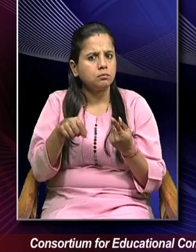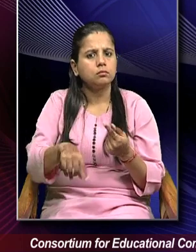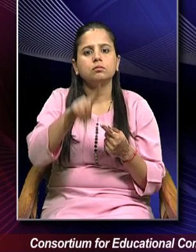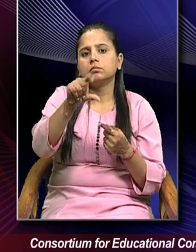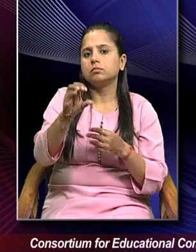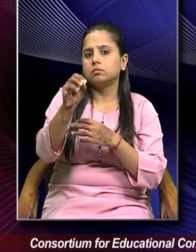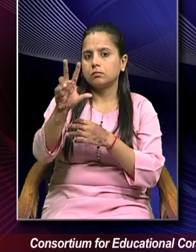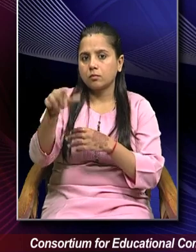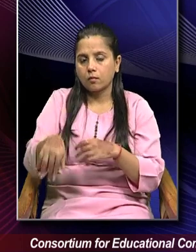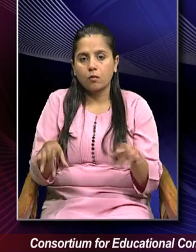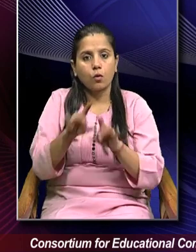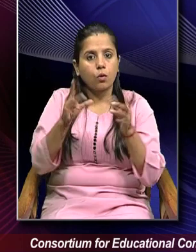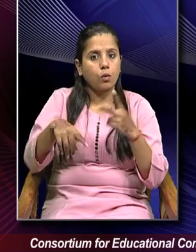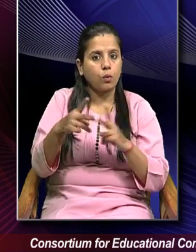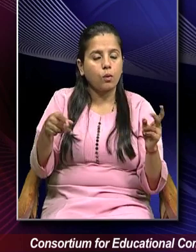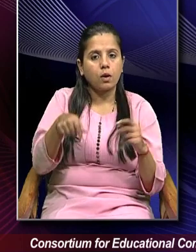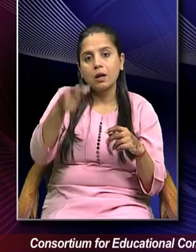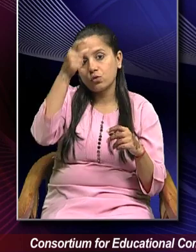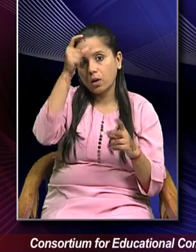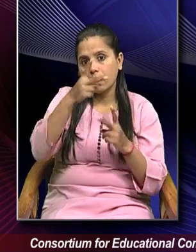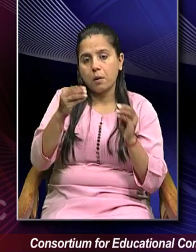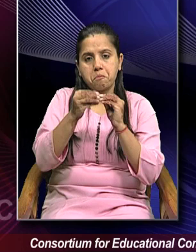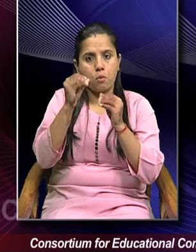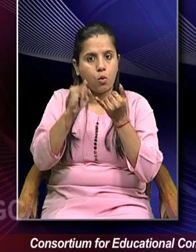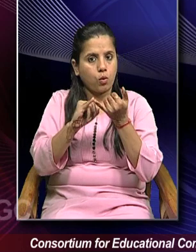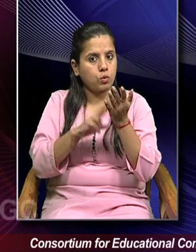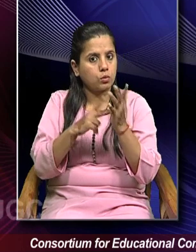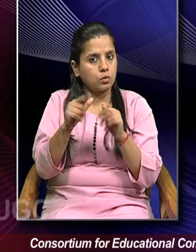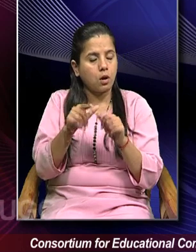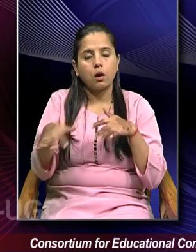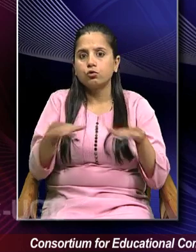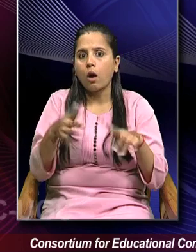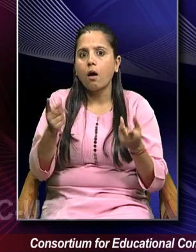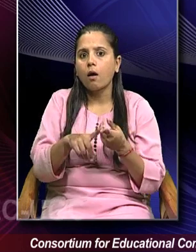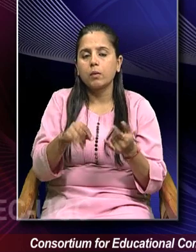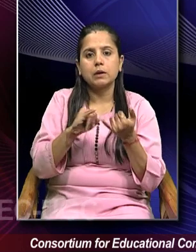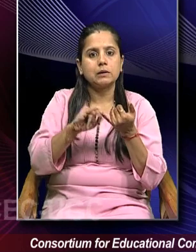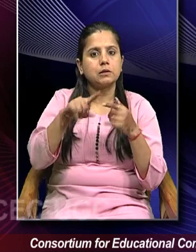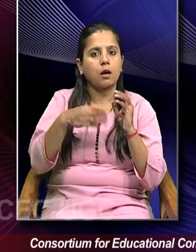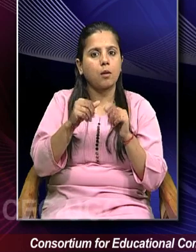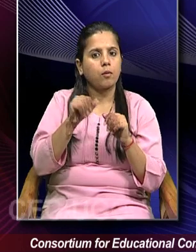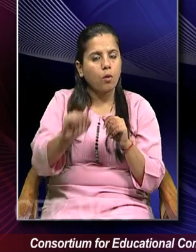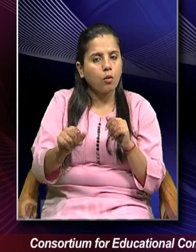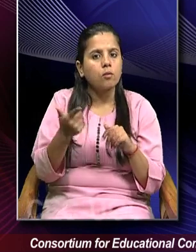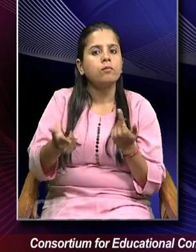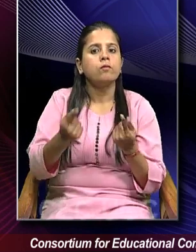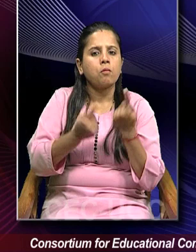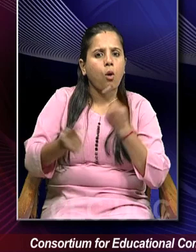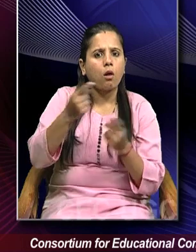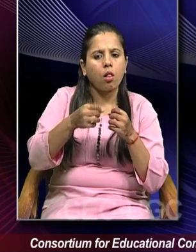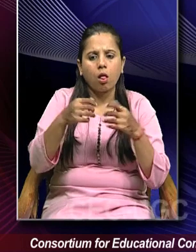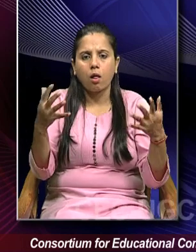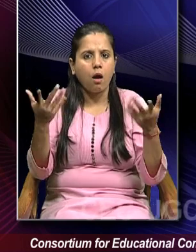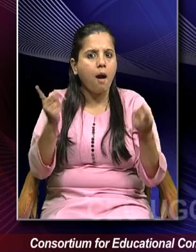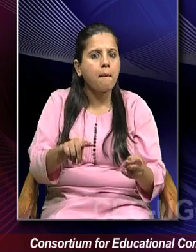1908, Austrian annexation of the Turkish province of Bosnia, it shattered the dream of Serbia of the pan-Slav political expansion.